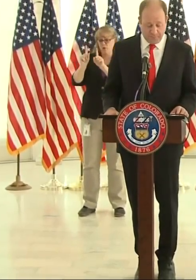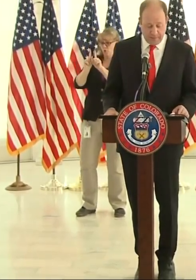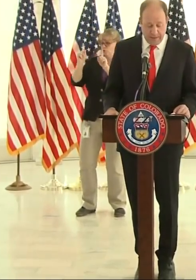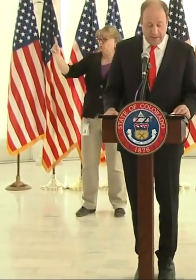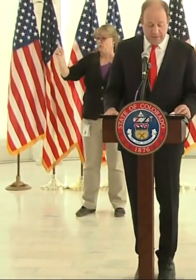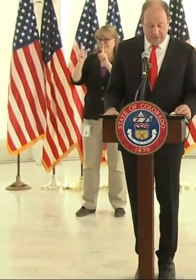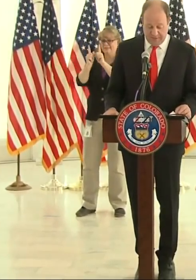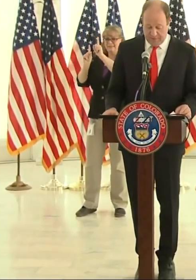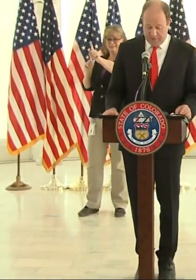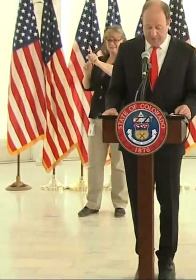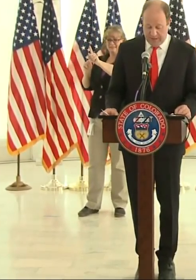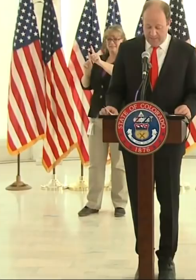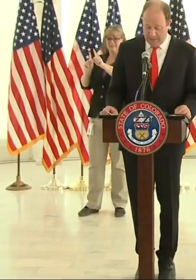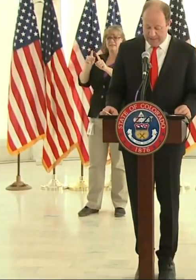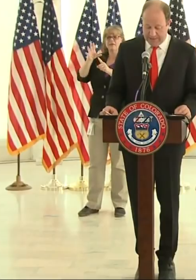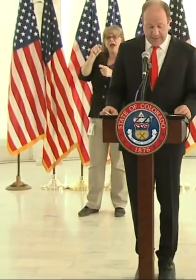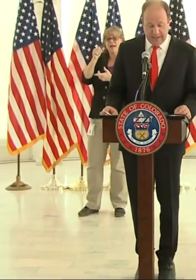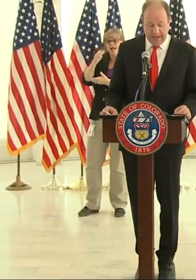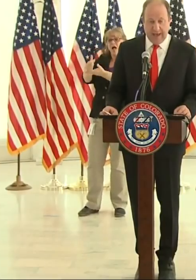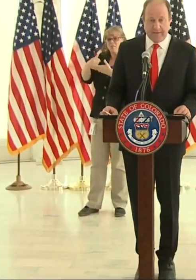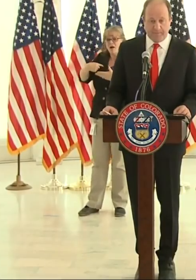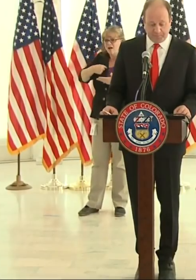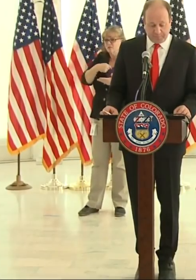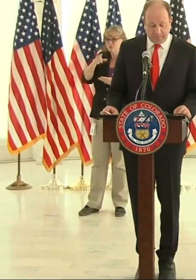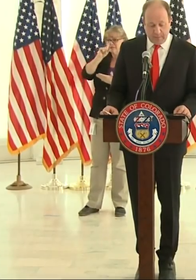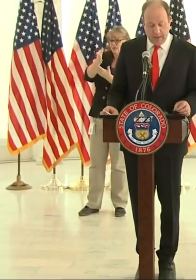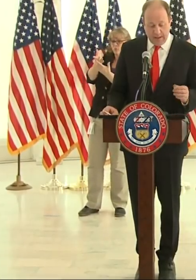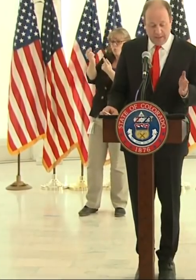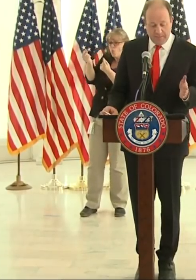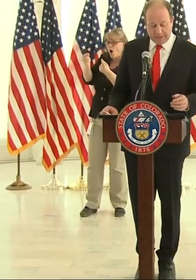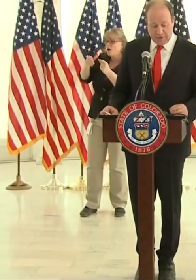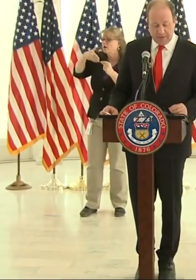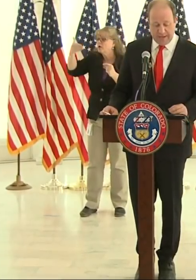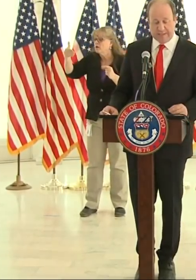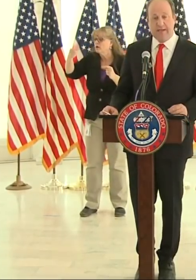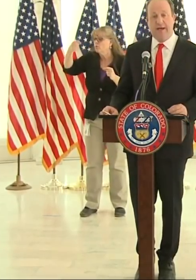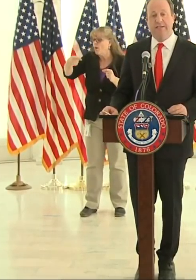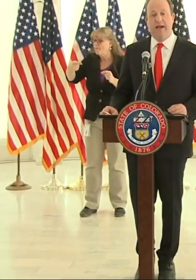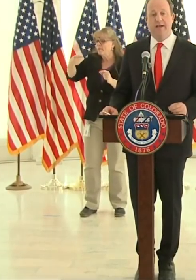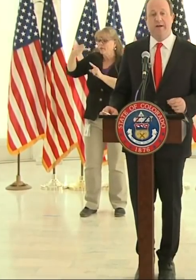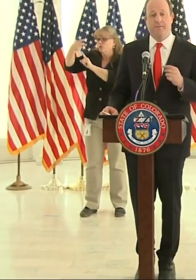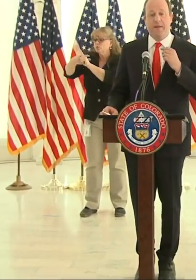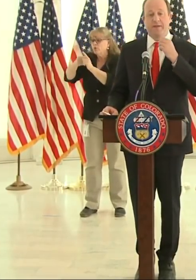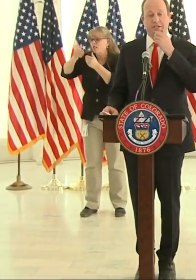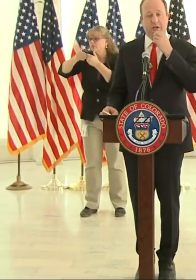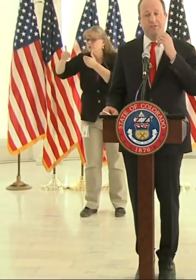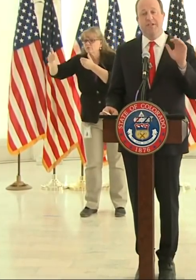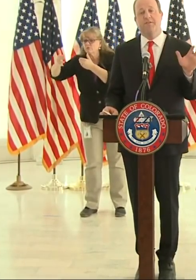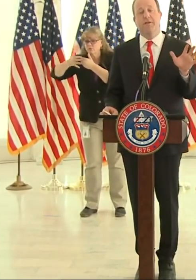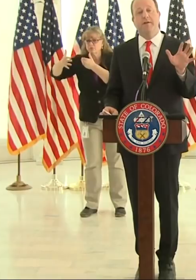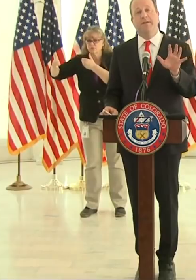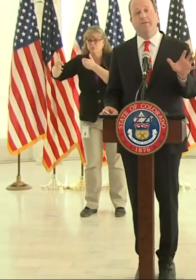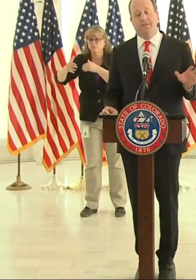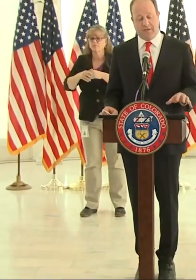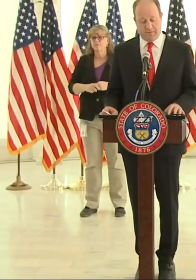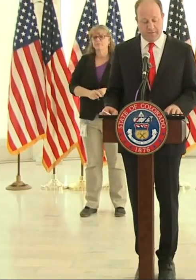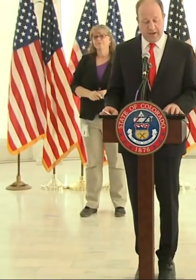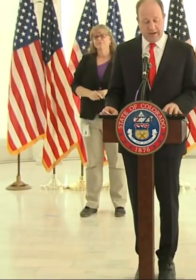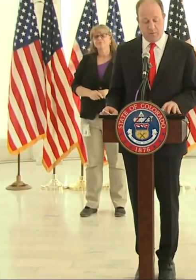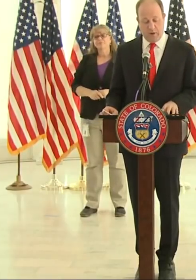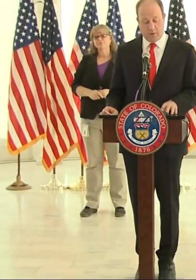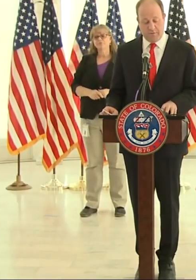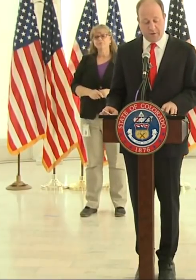through the difficult months ahead. Let's go to the next slide here. This shows the different